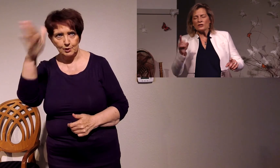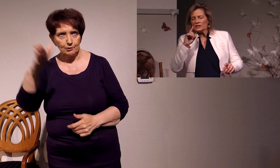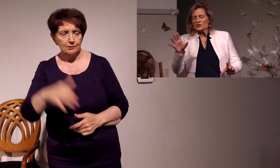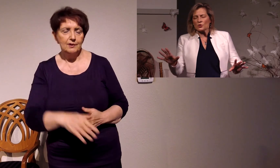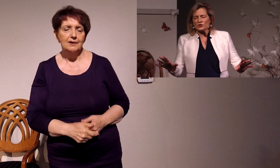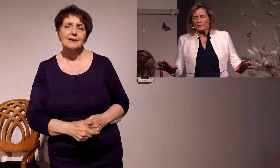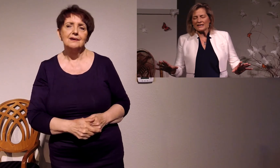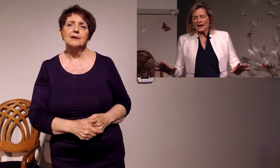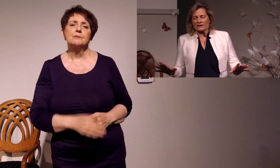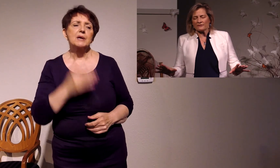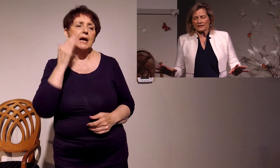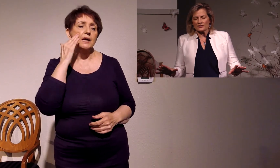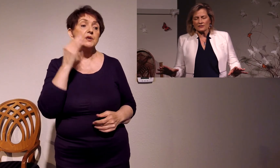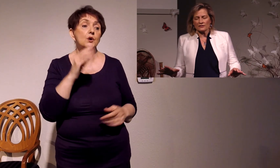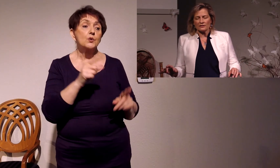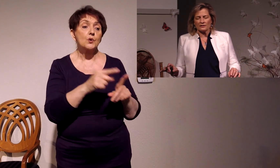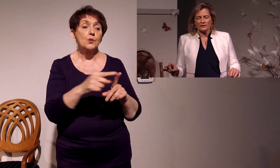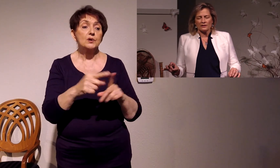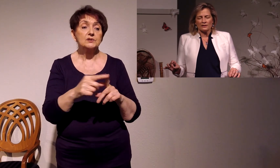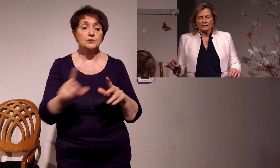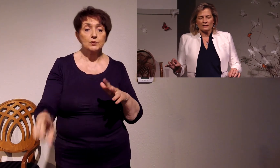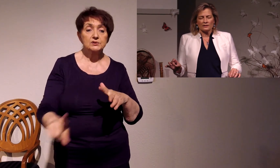don't. But I know that these words are made manifest.